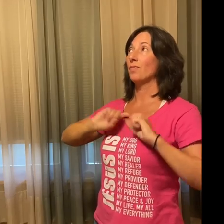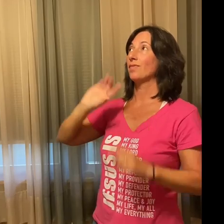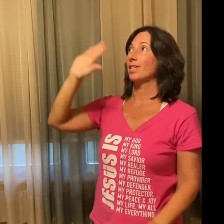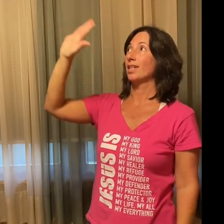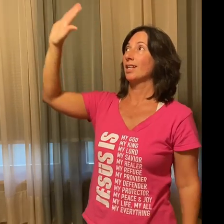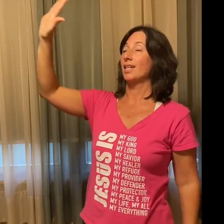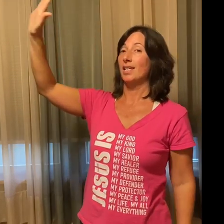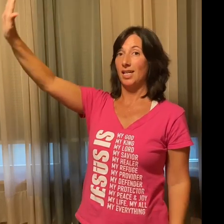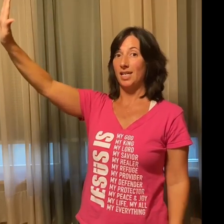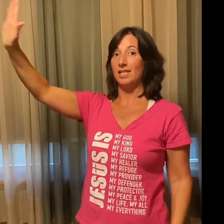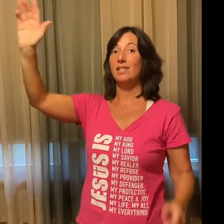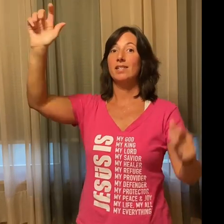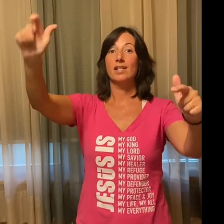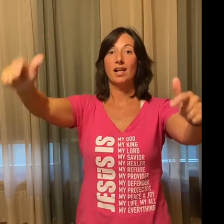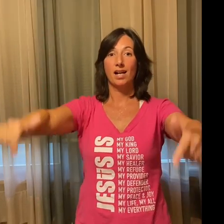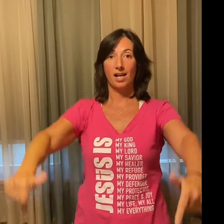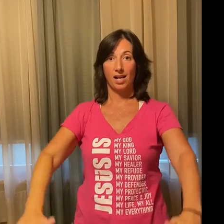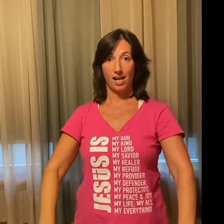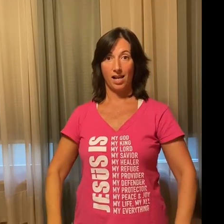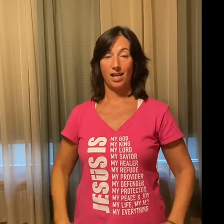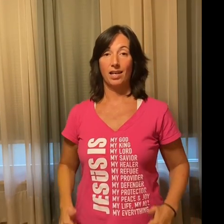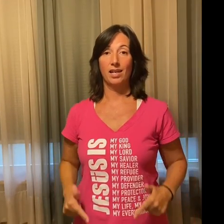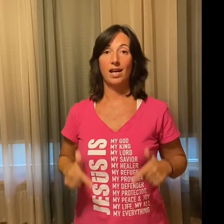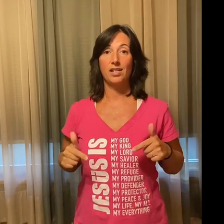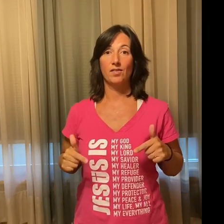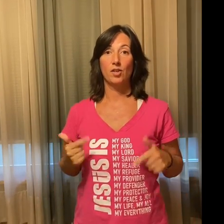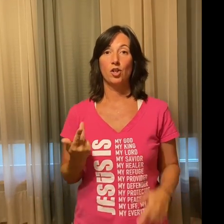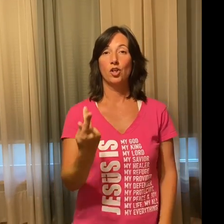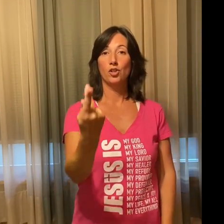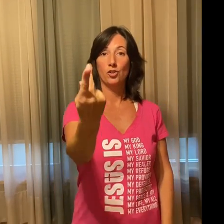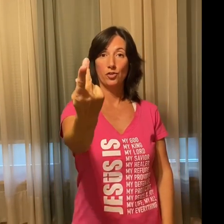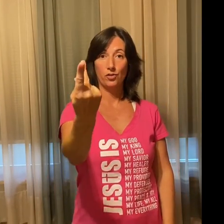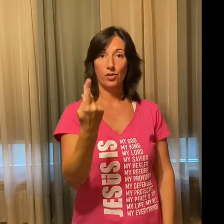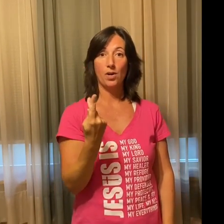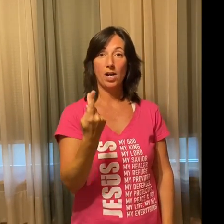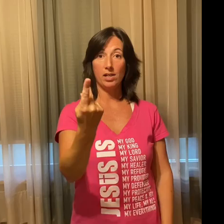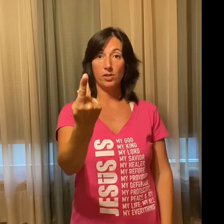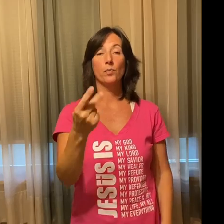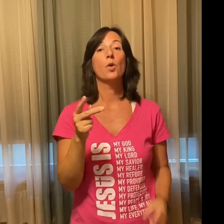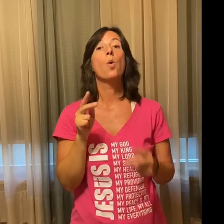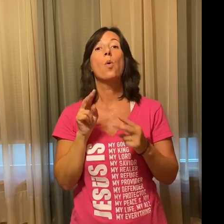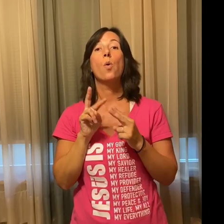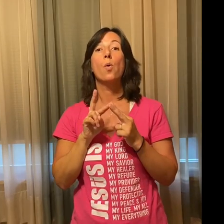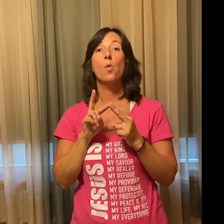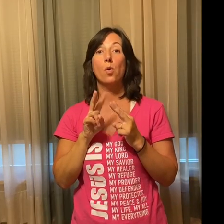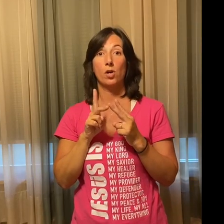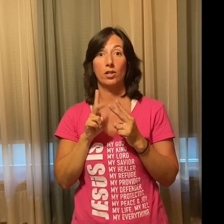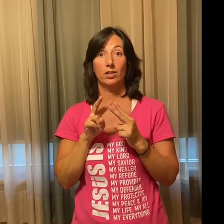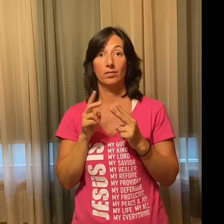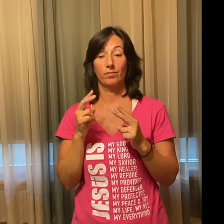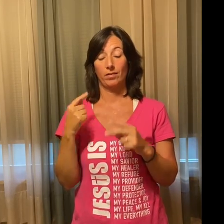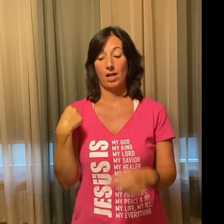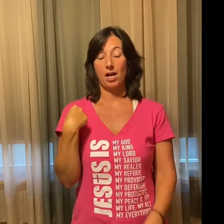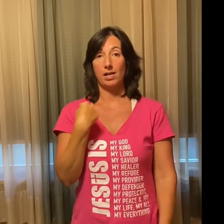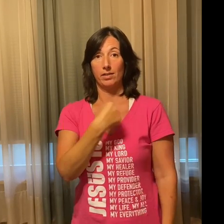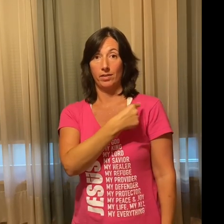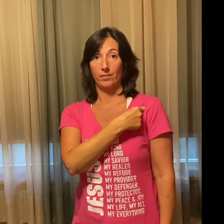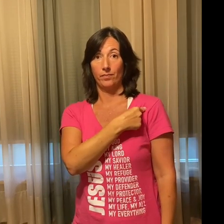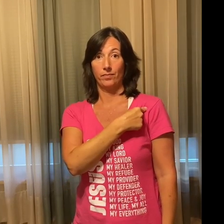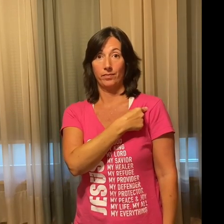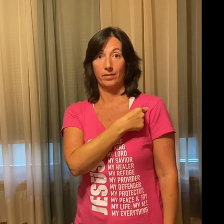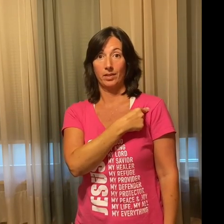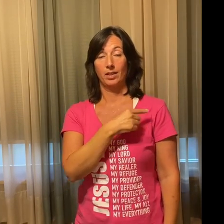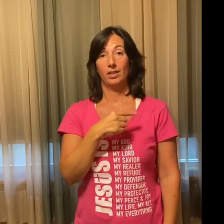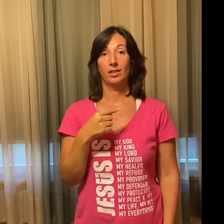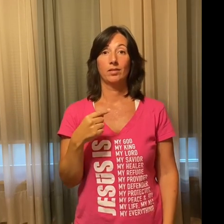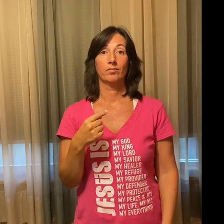gave his life to us or us.